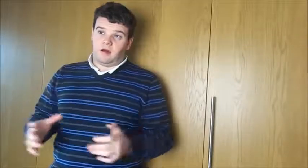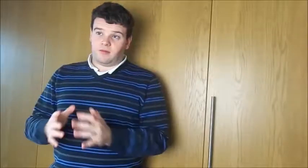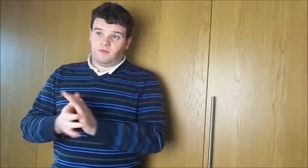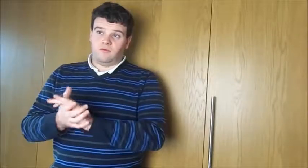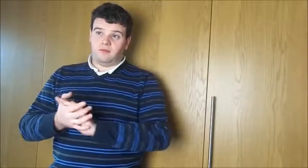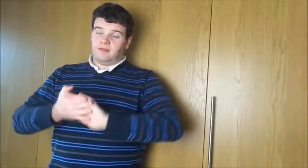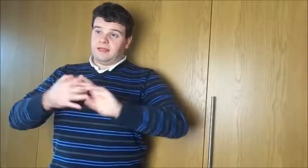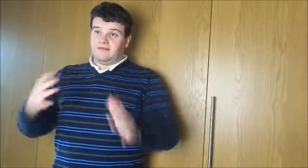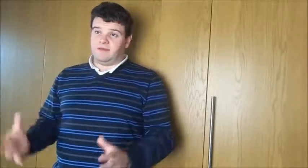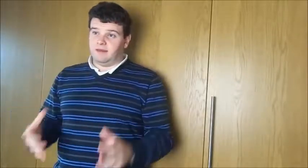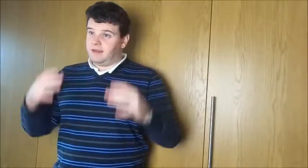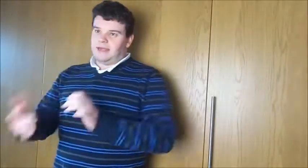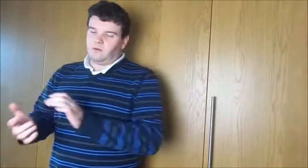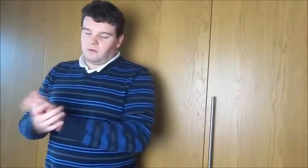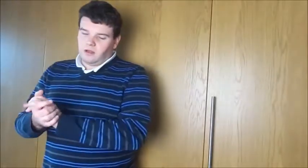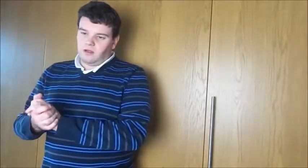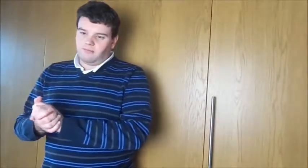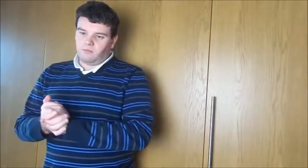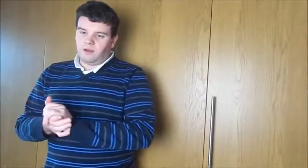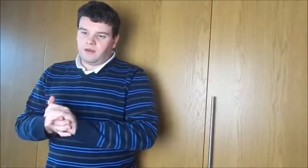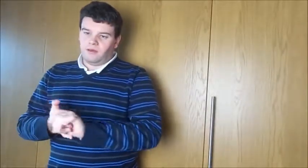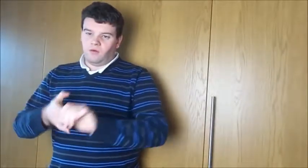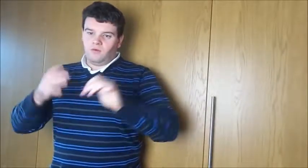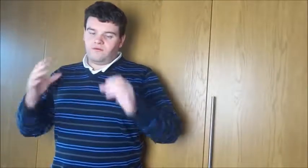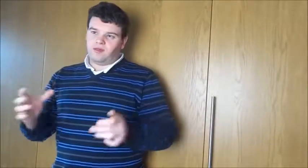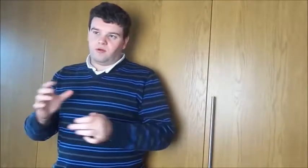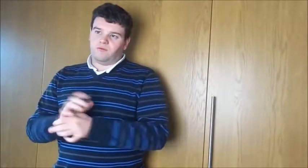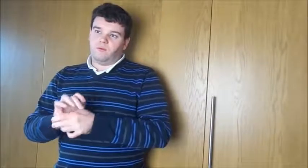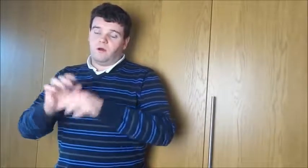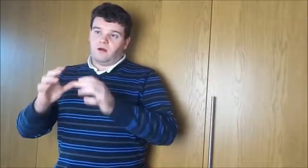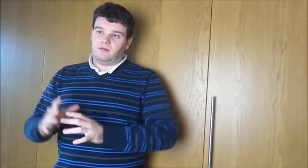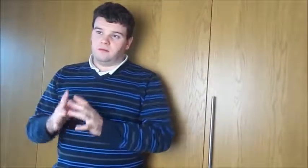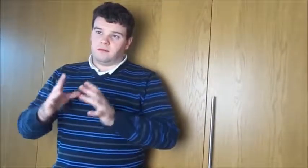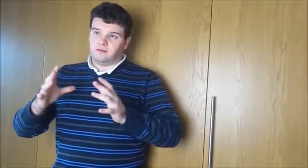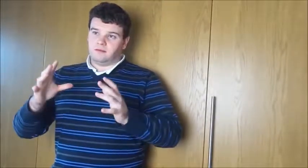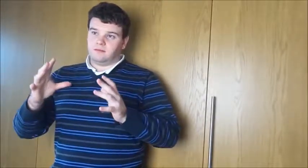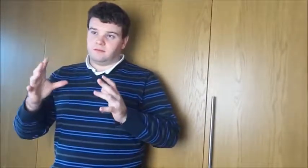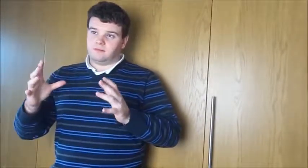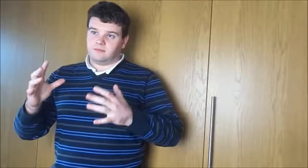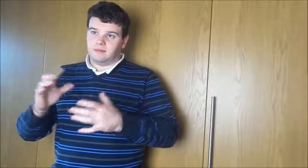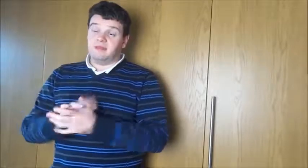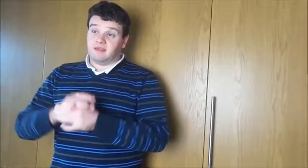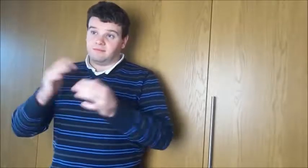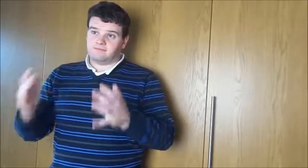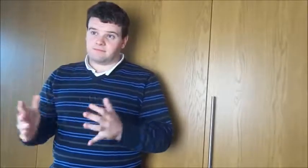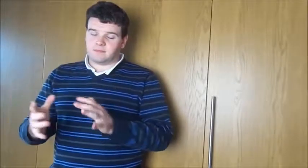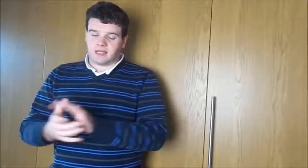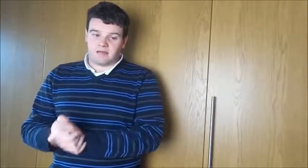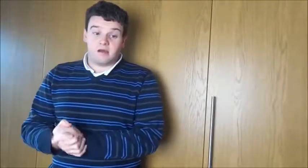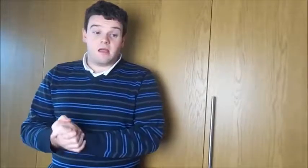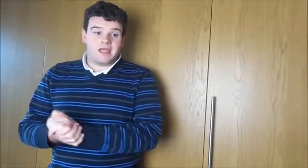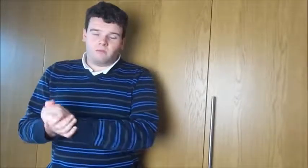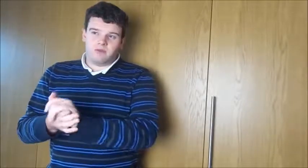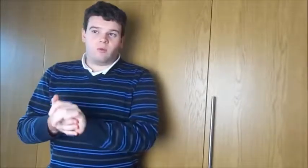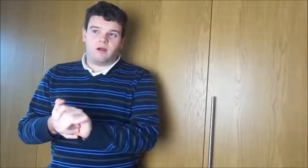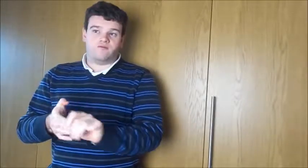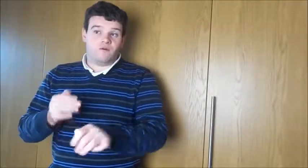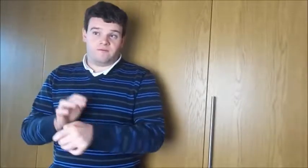castle that they lived in. Now when all of these children were living together, it was quite rough